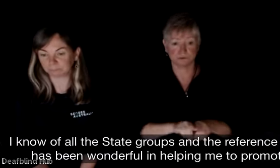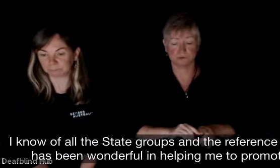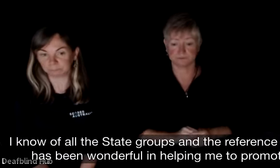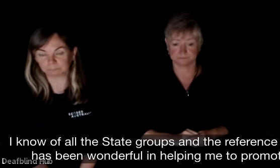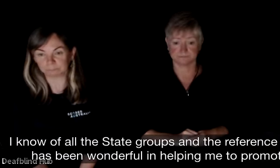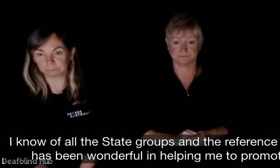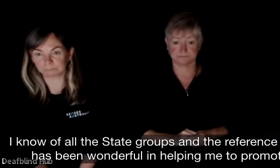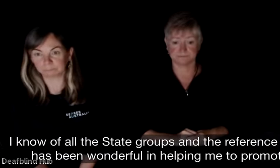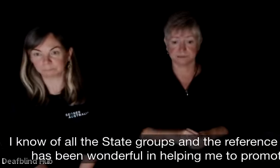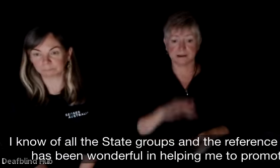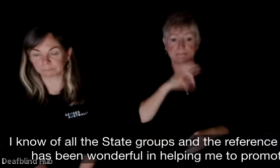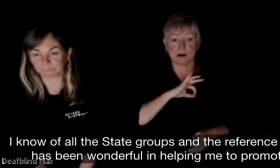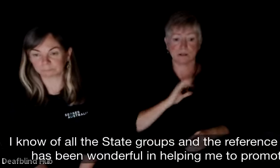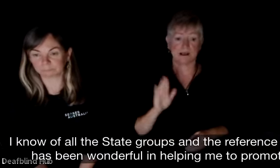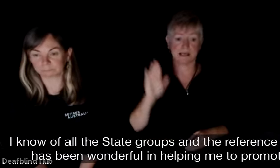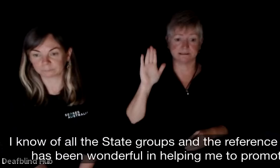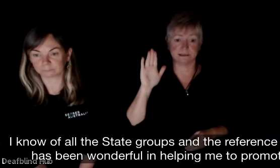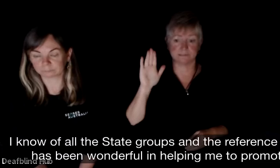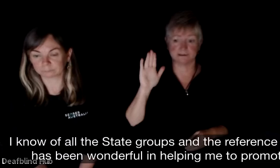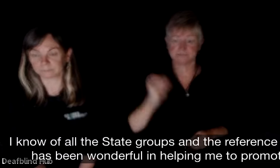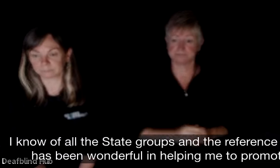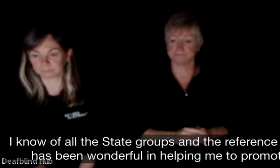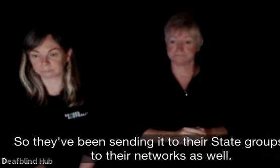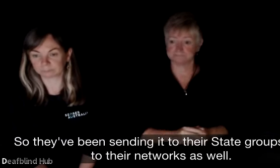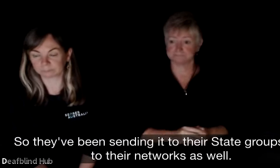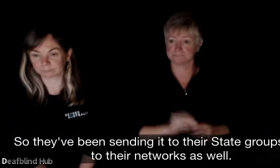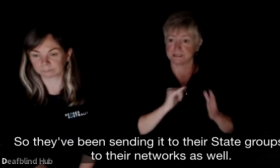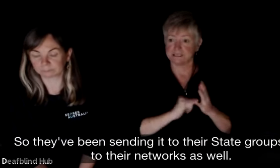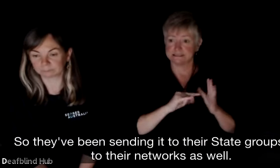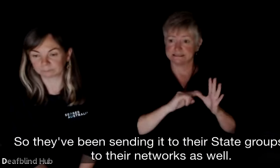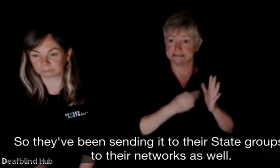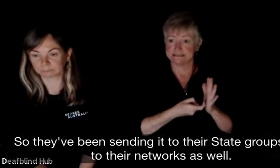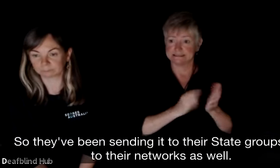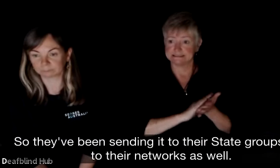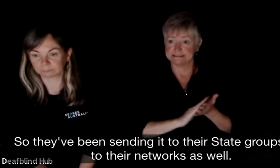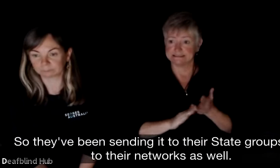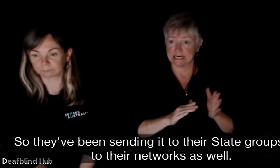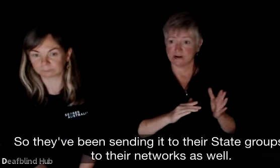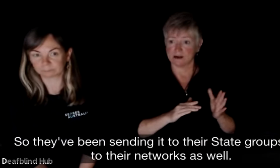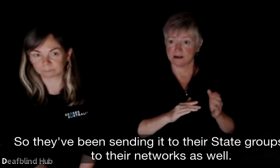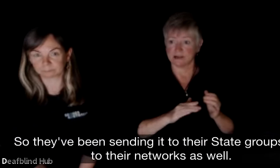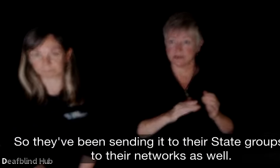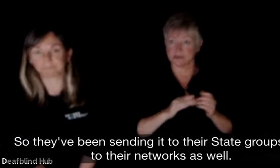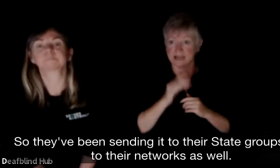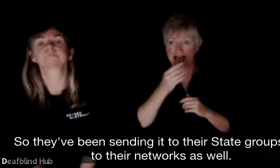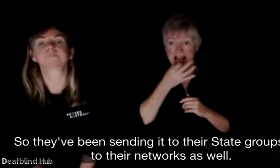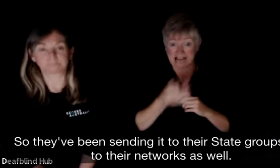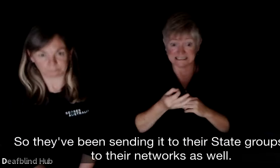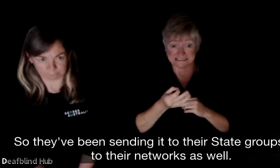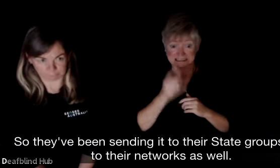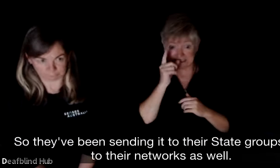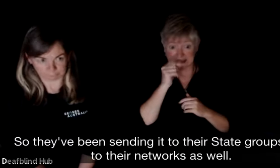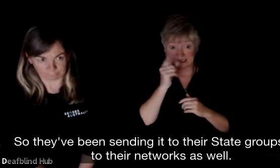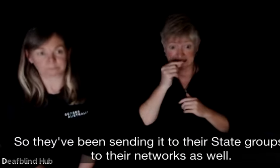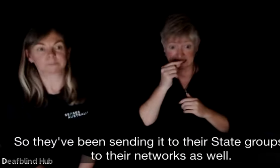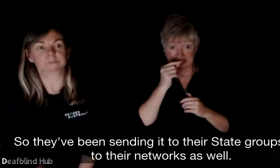Paola has her hand up. Sarah has asked, is it possible to only have the interpreter on the screen? She's fading